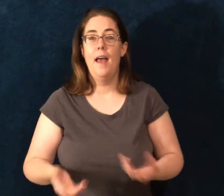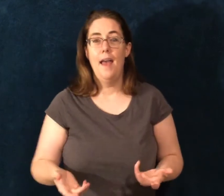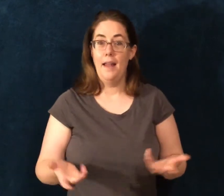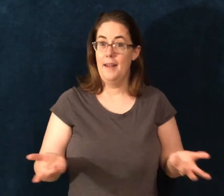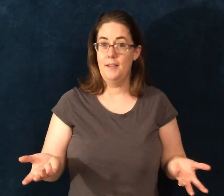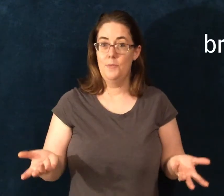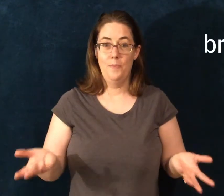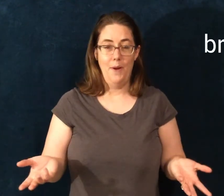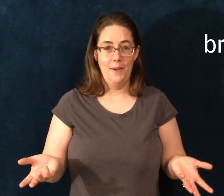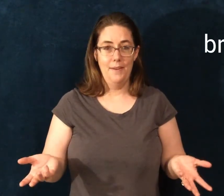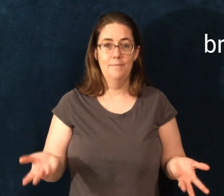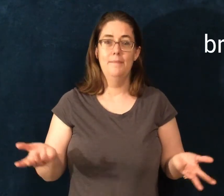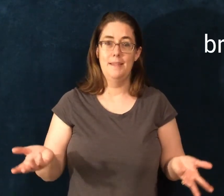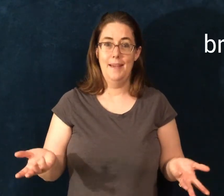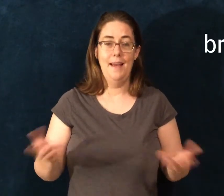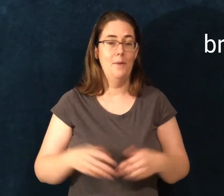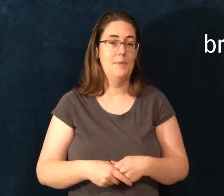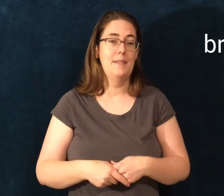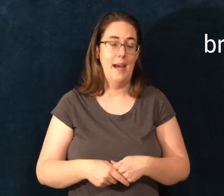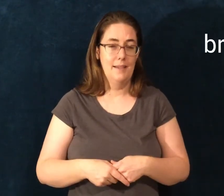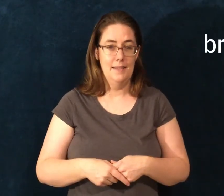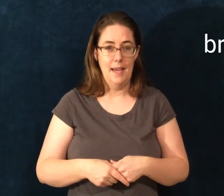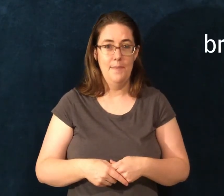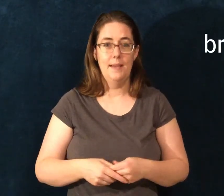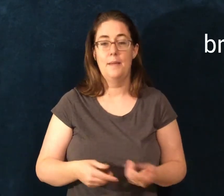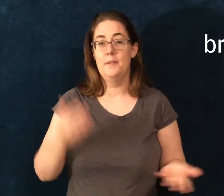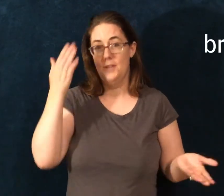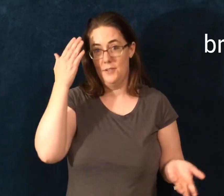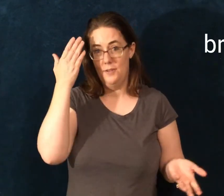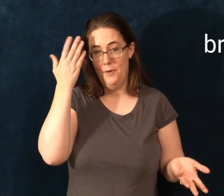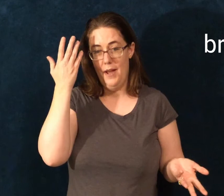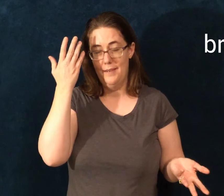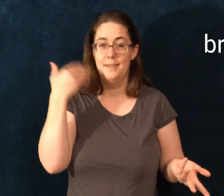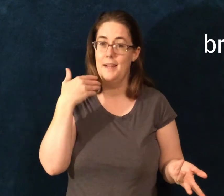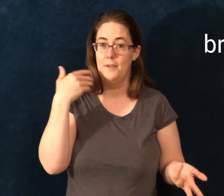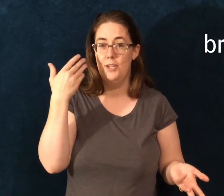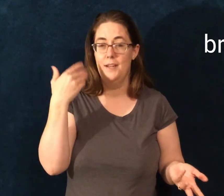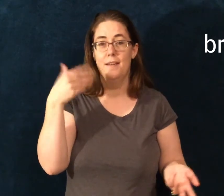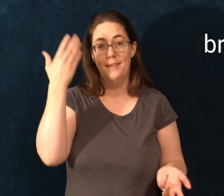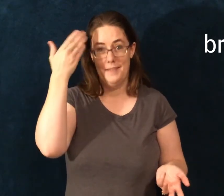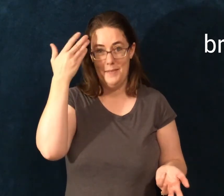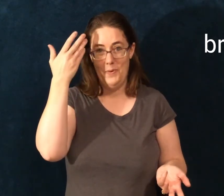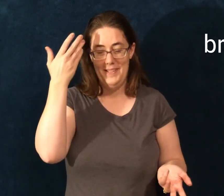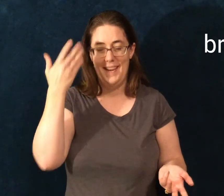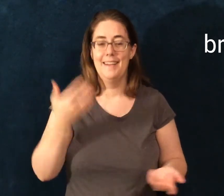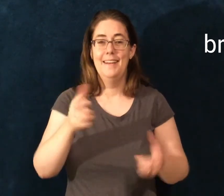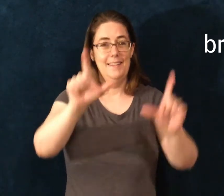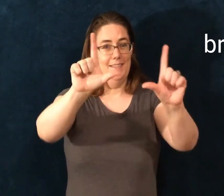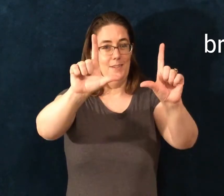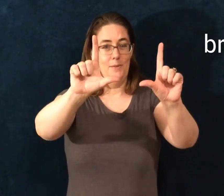And the next one, brother, is again almost exactly the same, except it starts at your forehead instead of your chin, because it's a boy sign. So 2